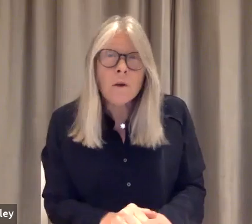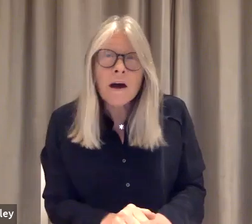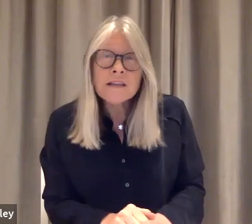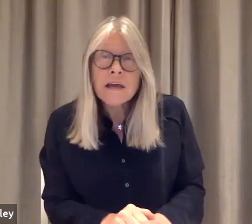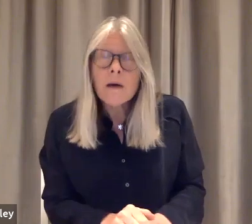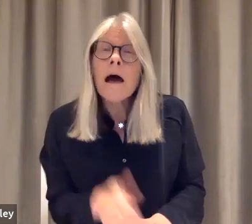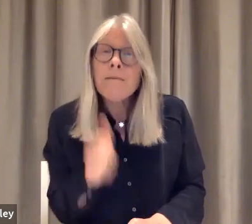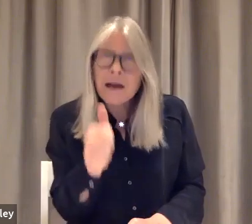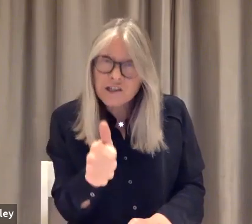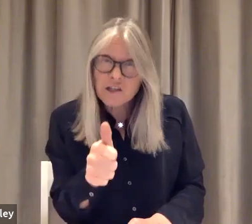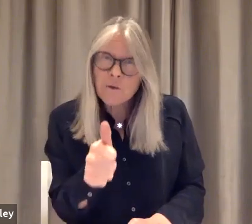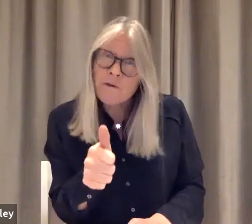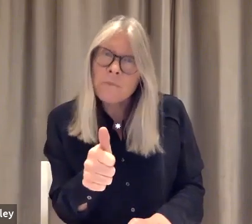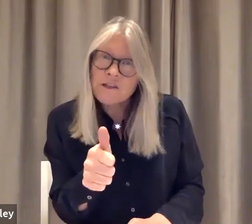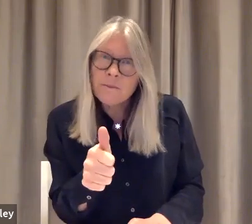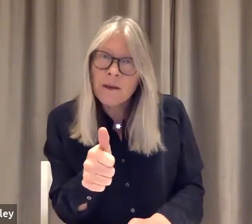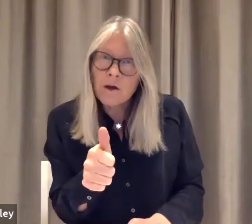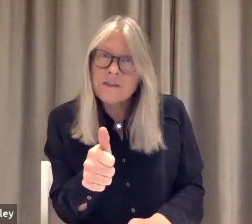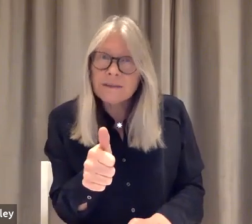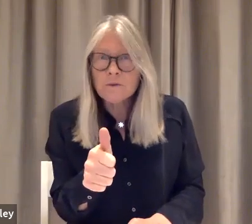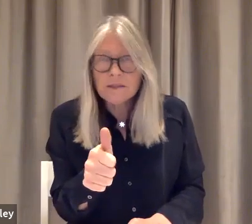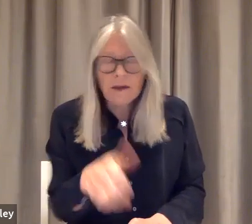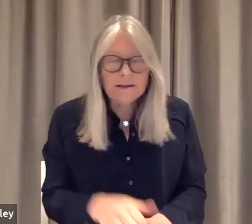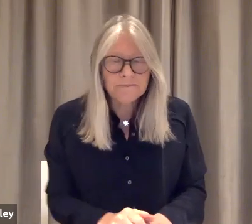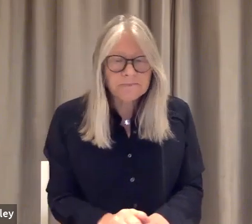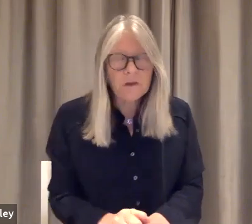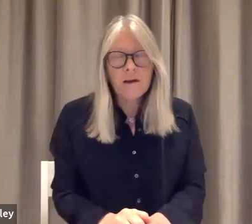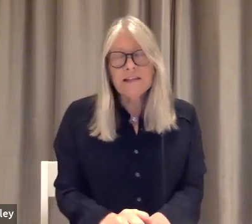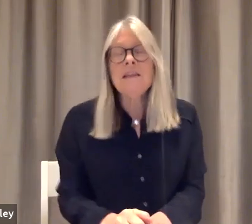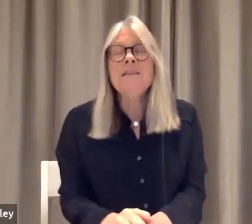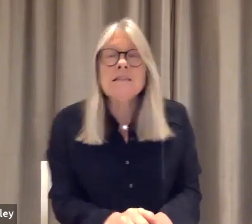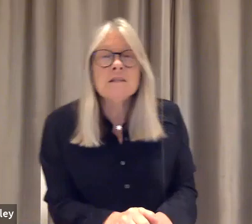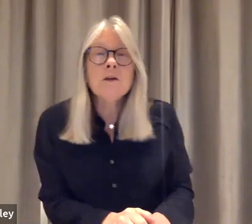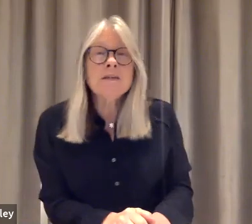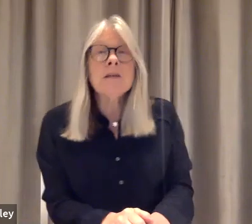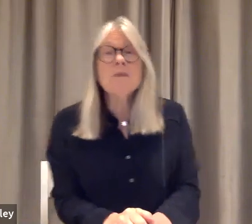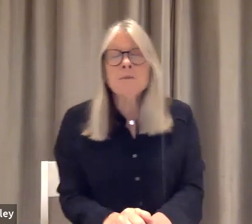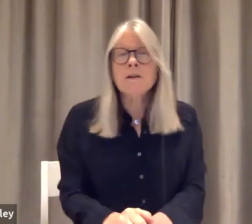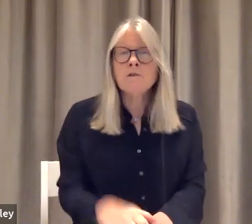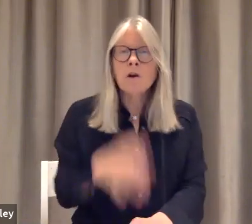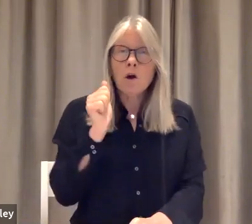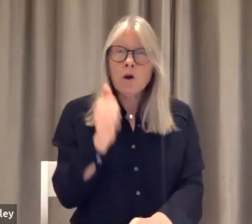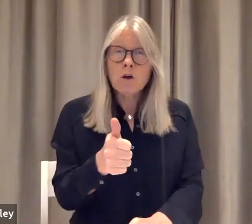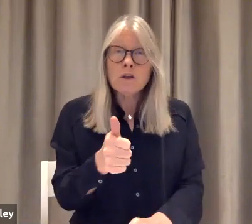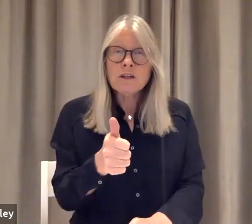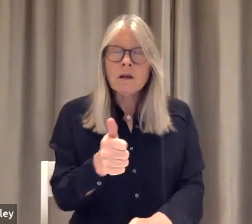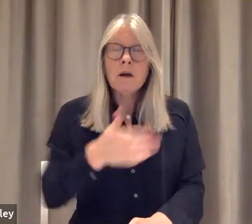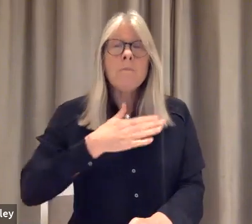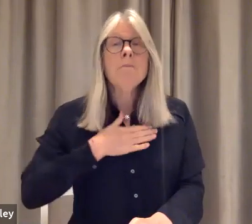words and match it to a much simpler conceptual sign. Great. And in this instance, we're using good as part of good